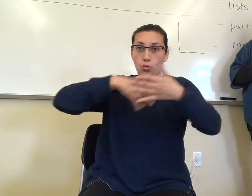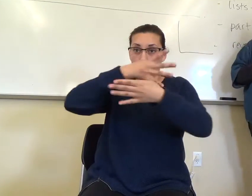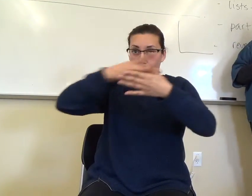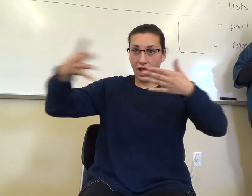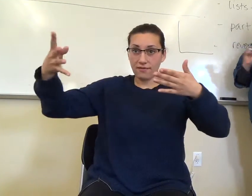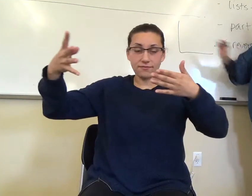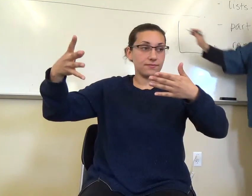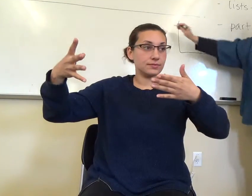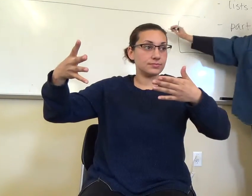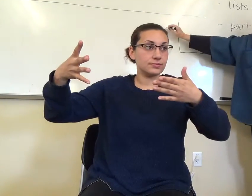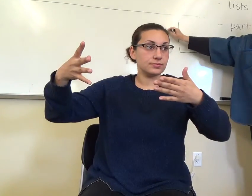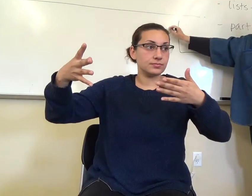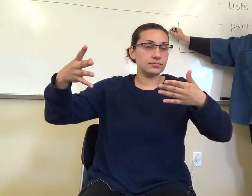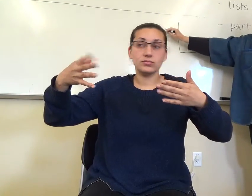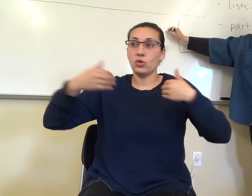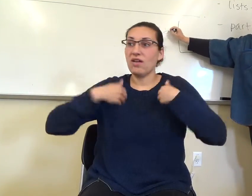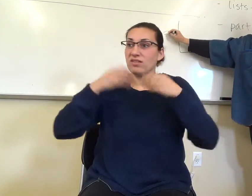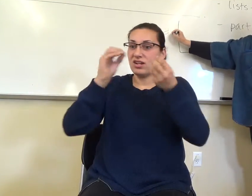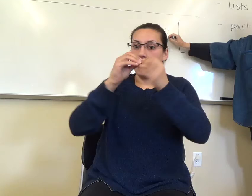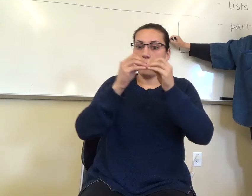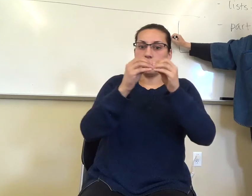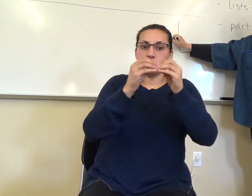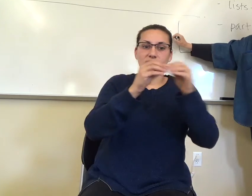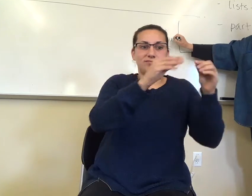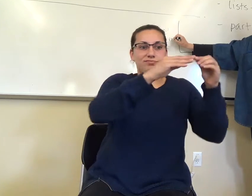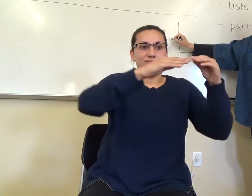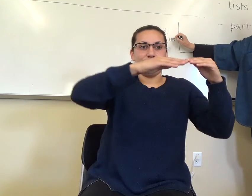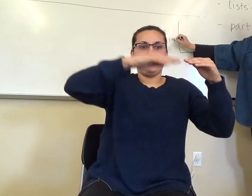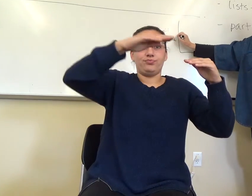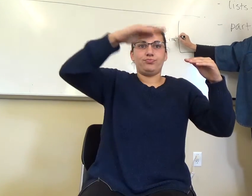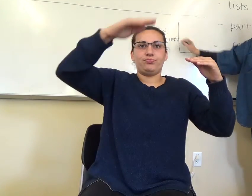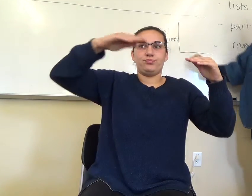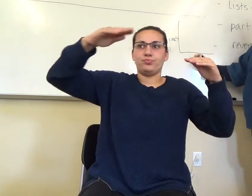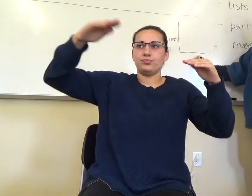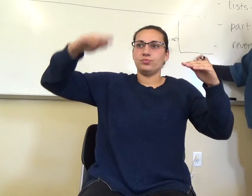have a graph and you have the number of crimes and the